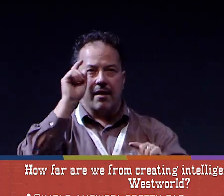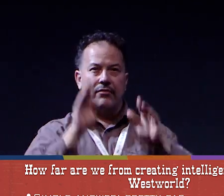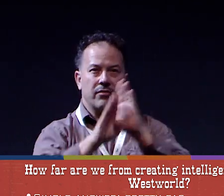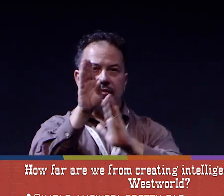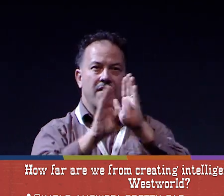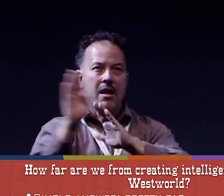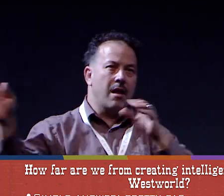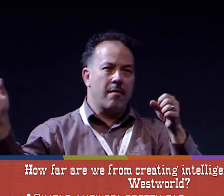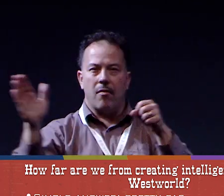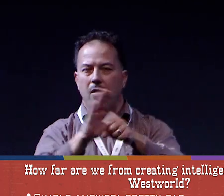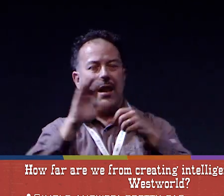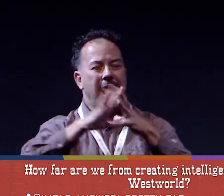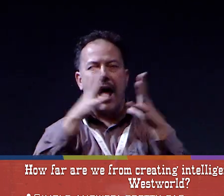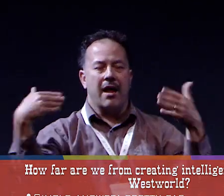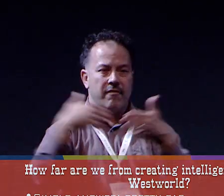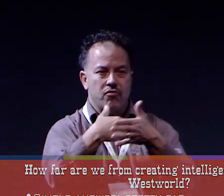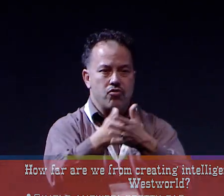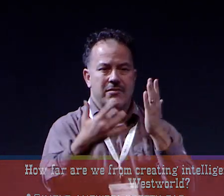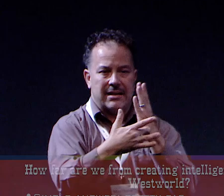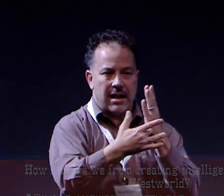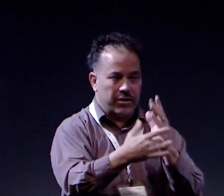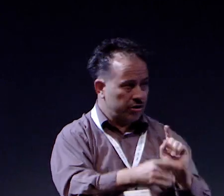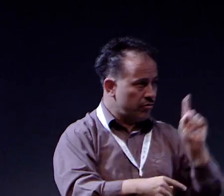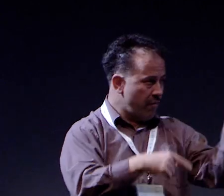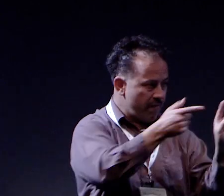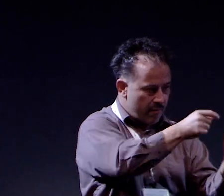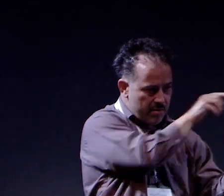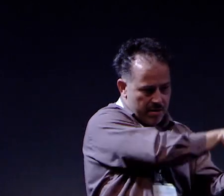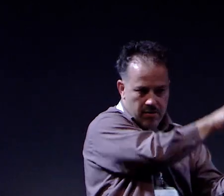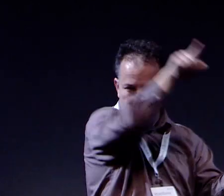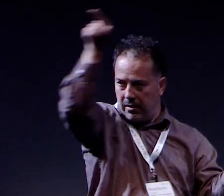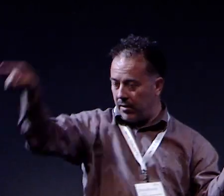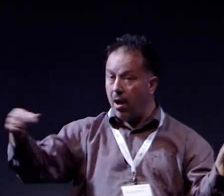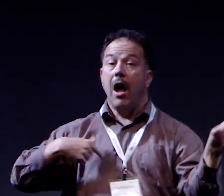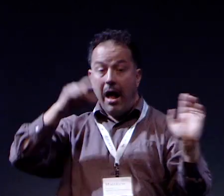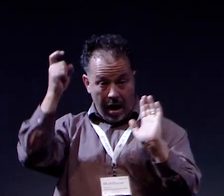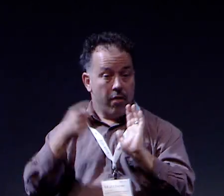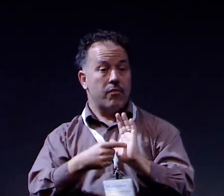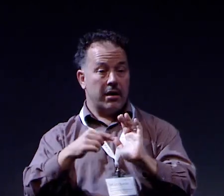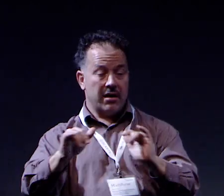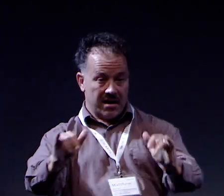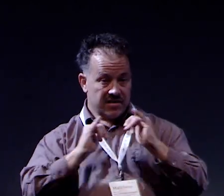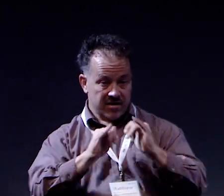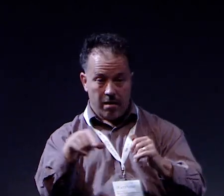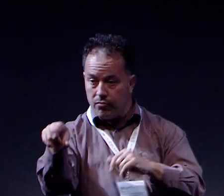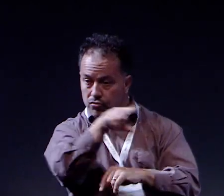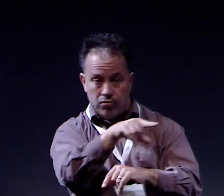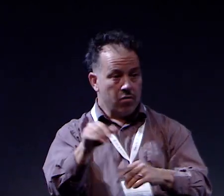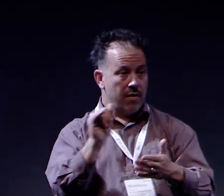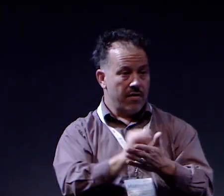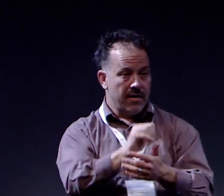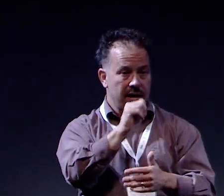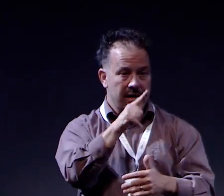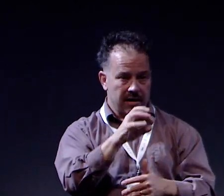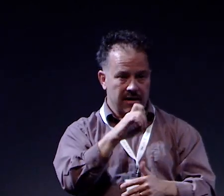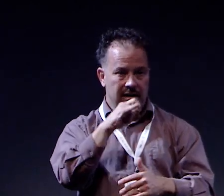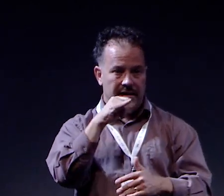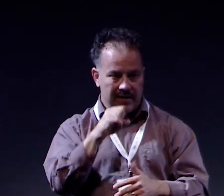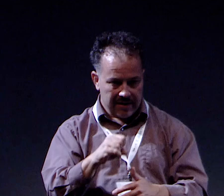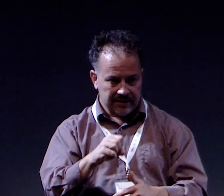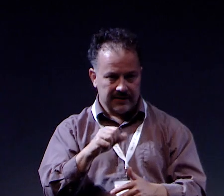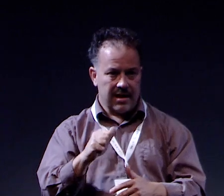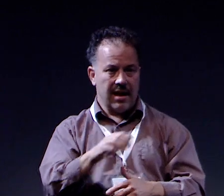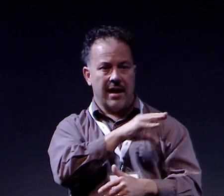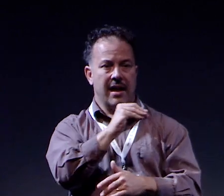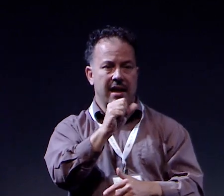build yet in order to get from here to there. Now, yes, I recognize as well as you do that Alexa and Siri are